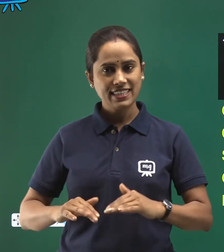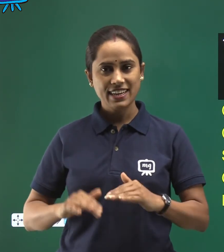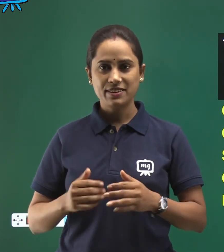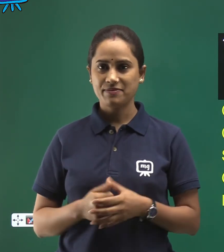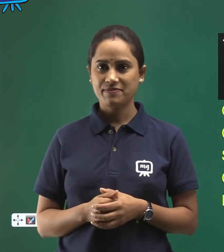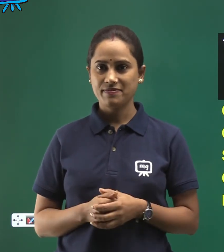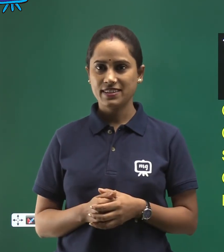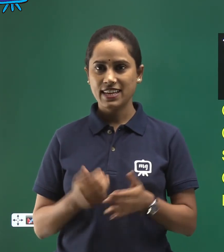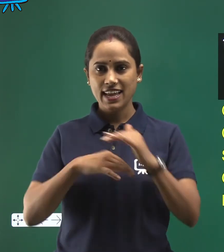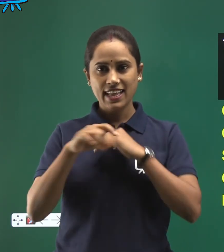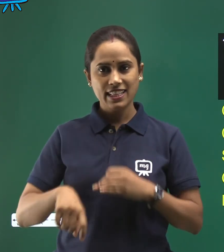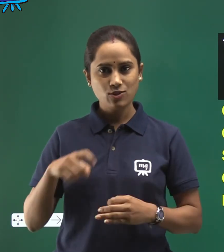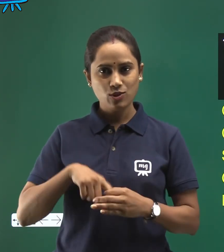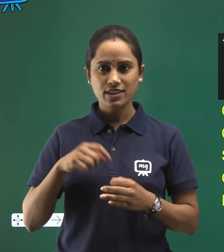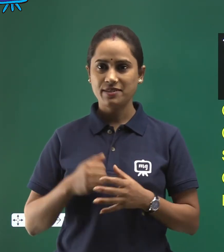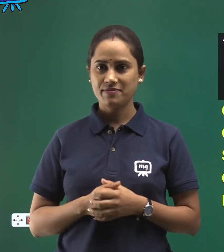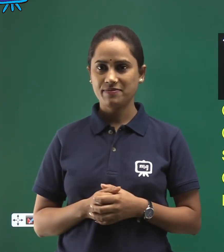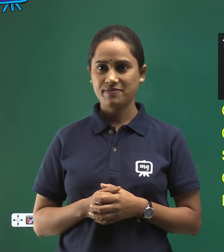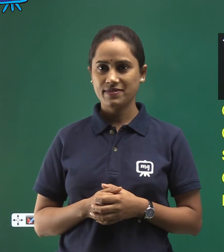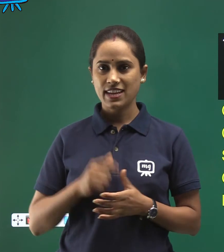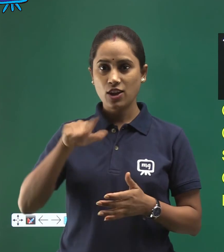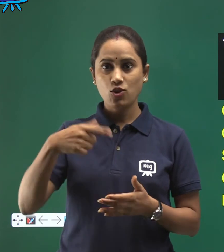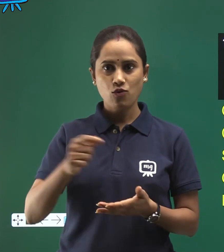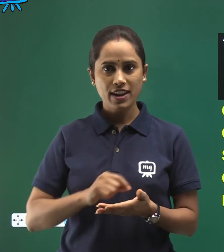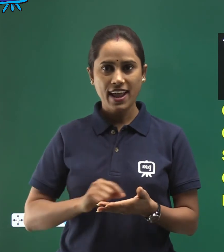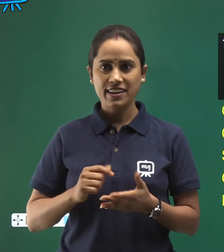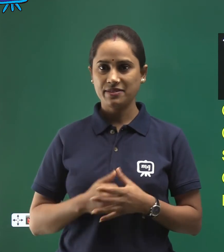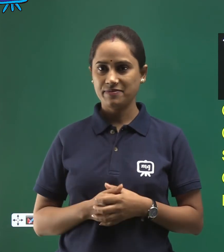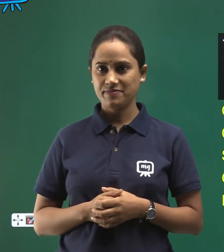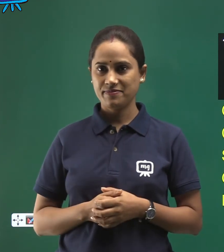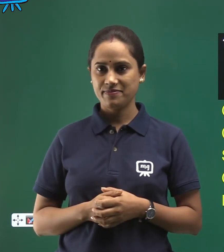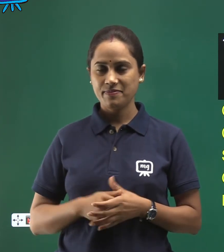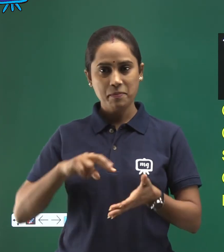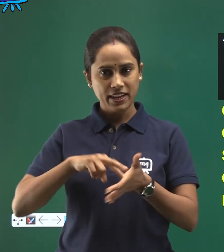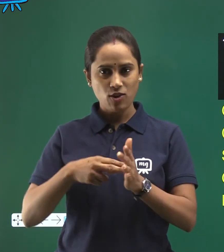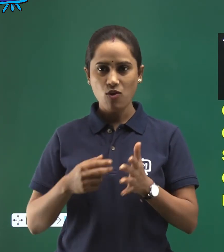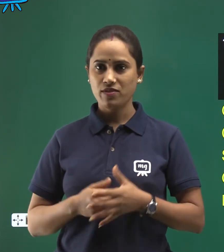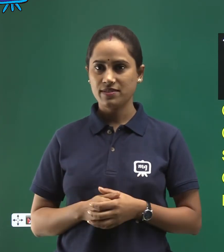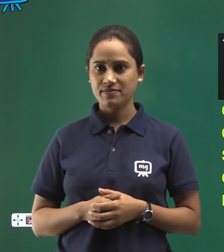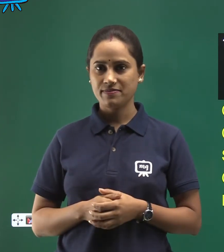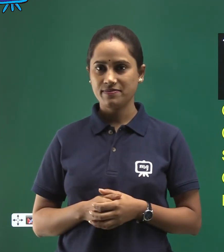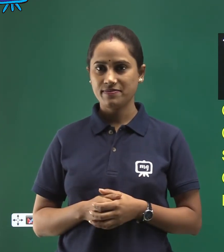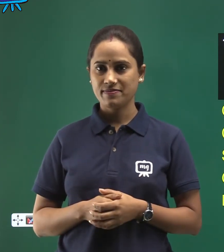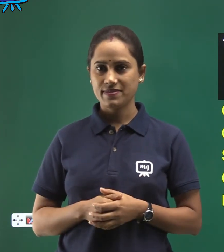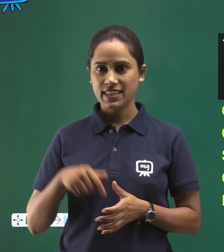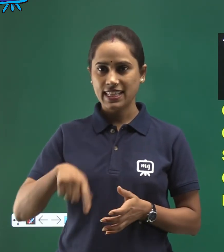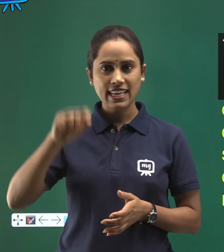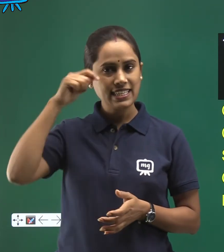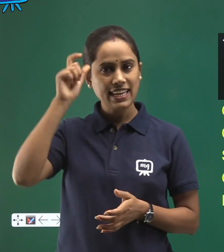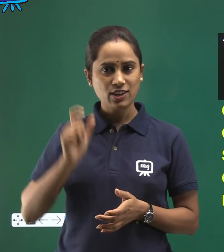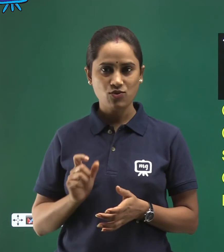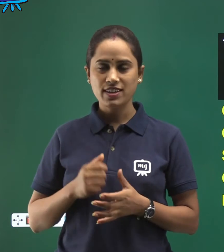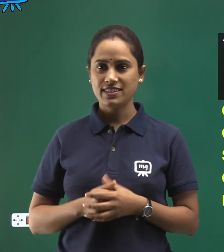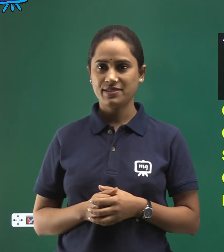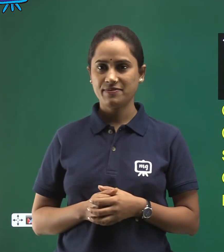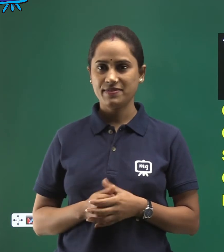Children, in this question you will write meaning of these English